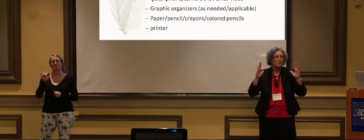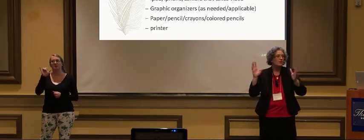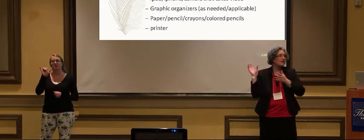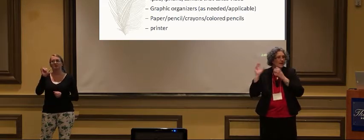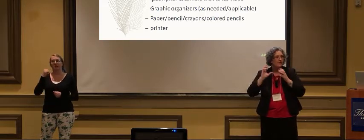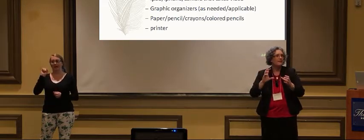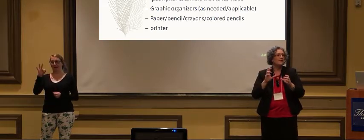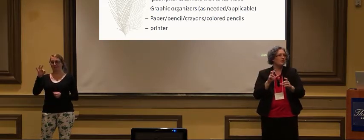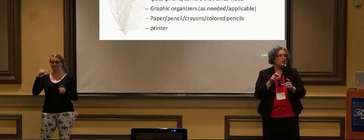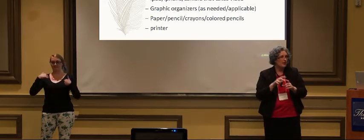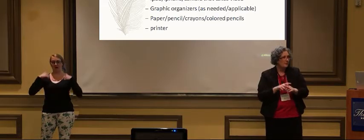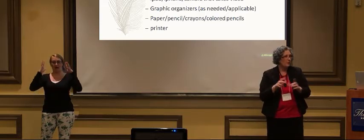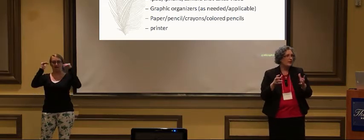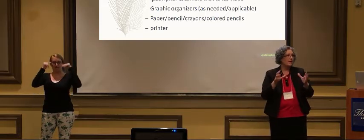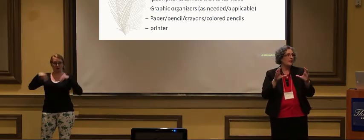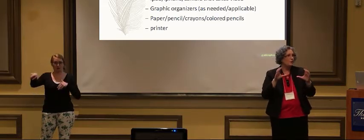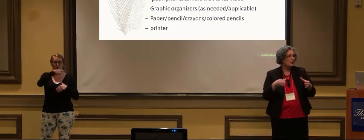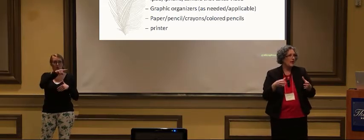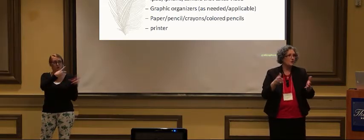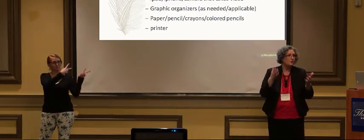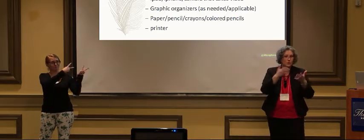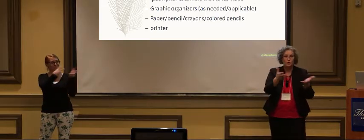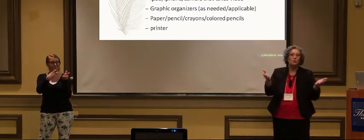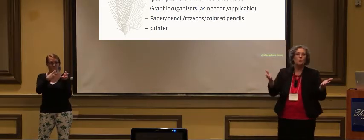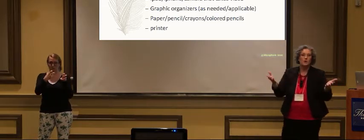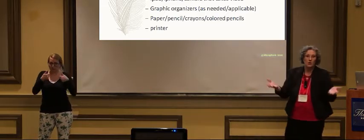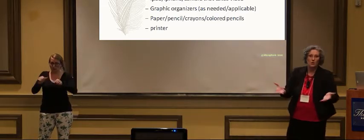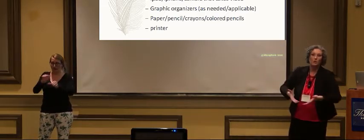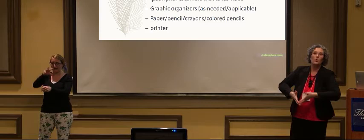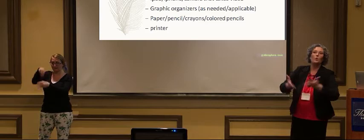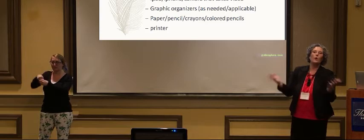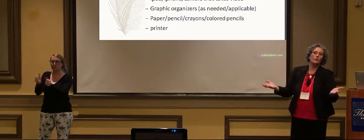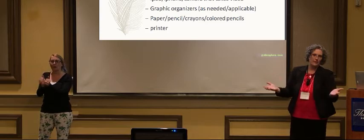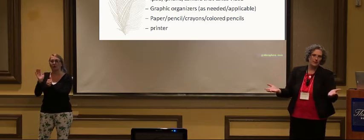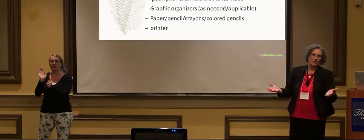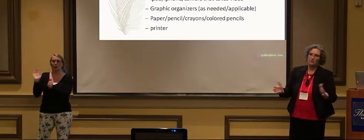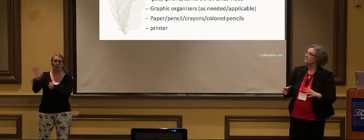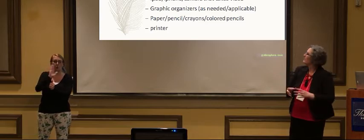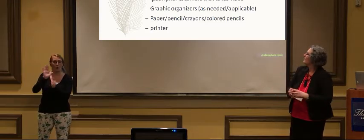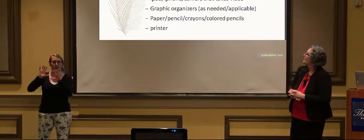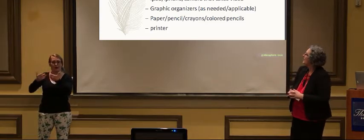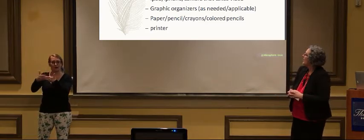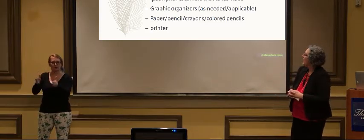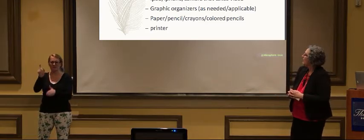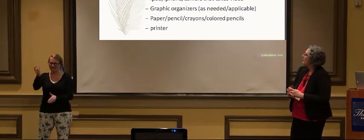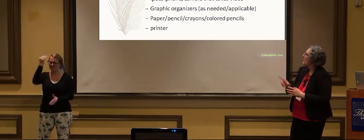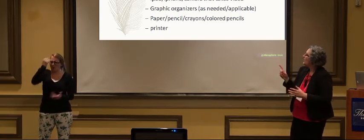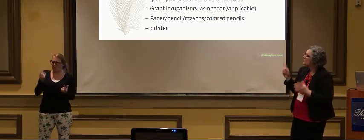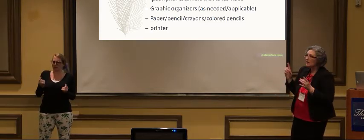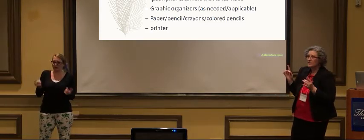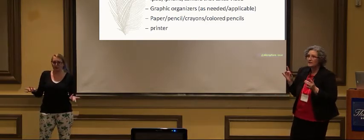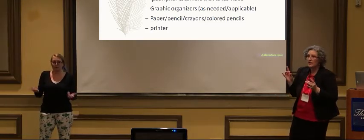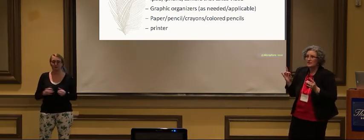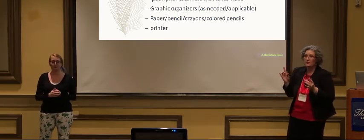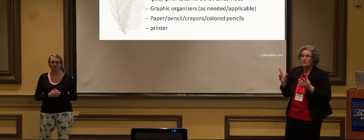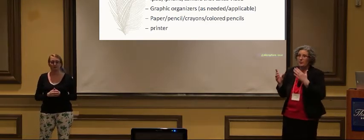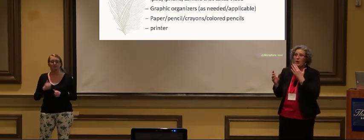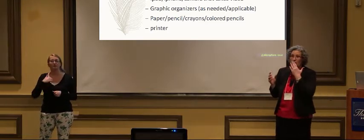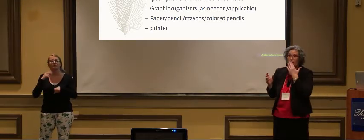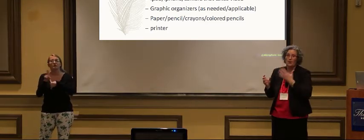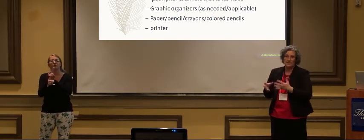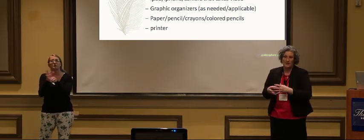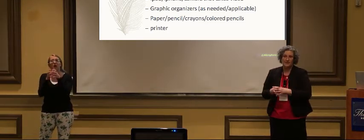I expect you to take this and try and implement it in your classrooms, you would want to know, what do I need to do? I use lots and lots